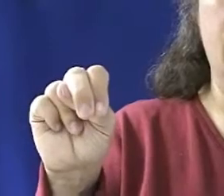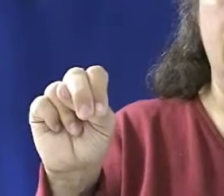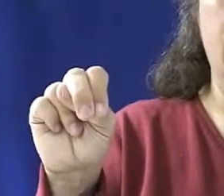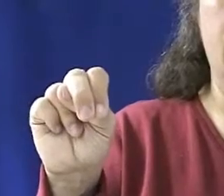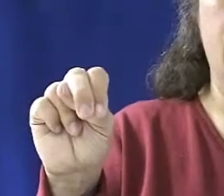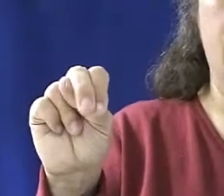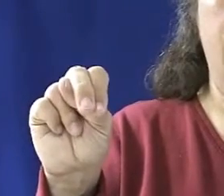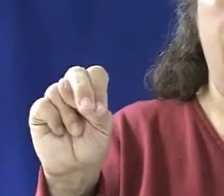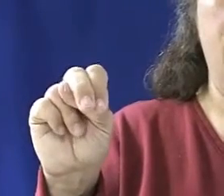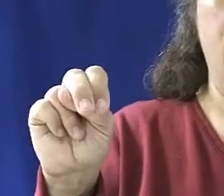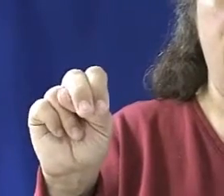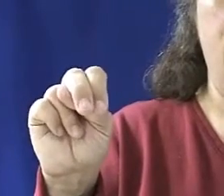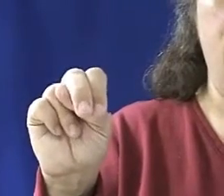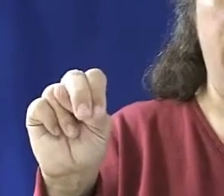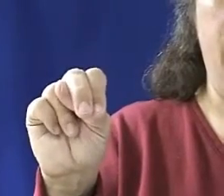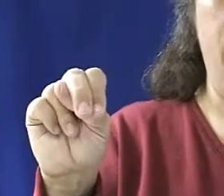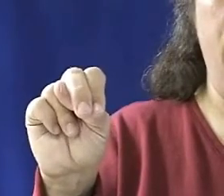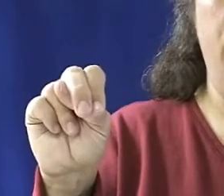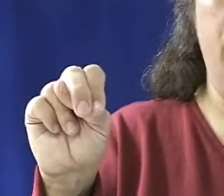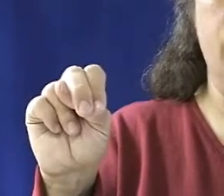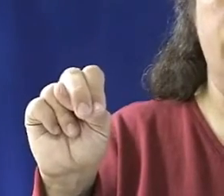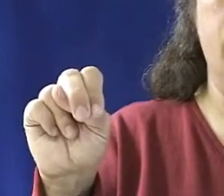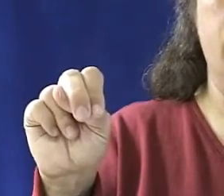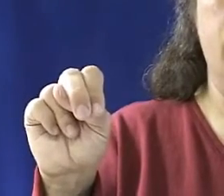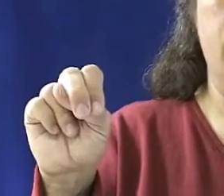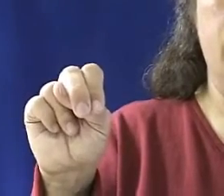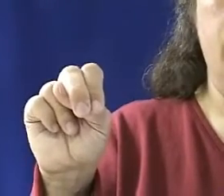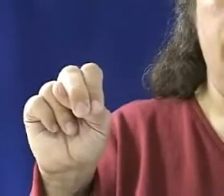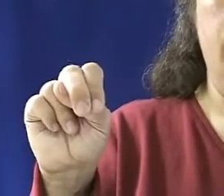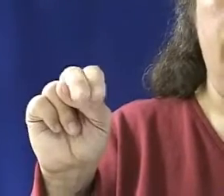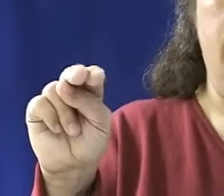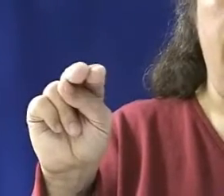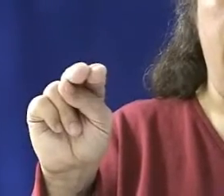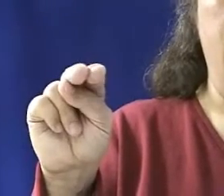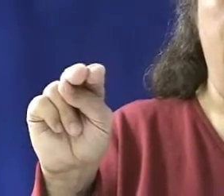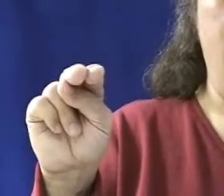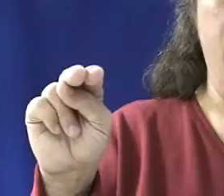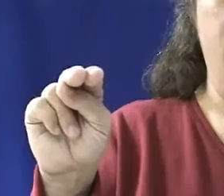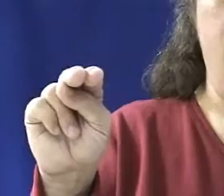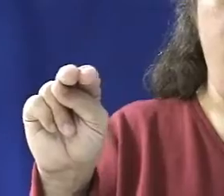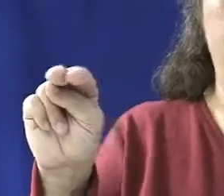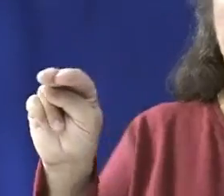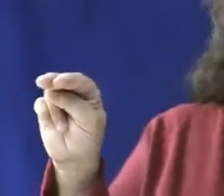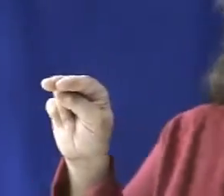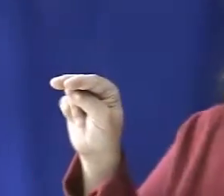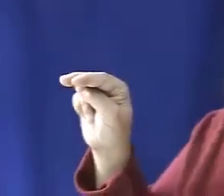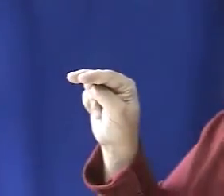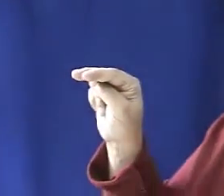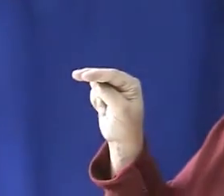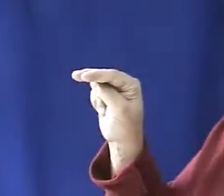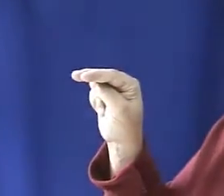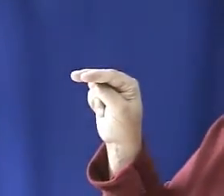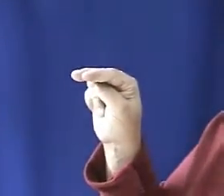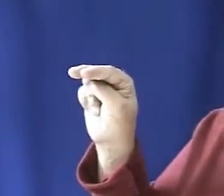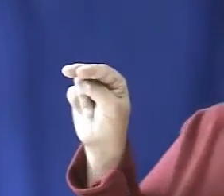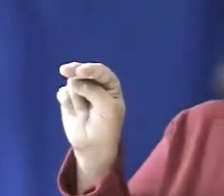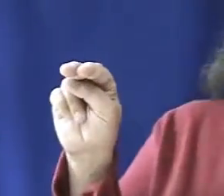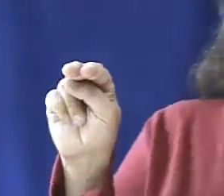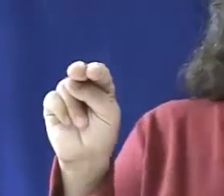N, thumb is between the ring and middle fingers. And again, you'll often see it with the ends, with the fingers